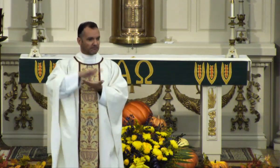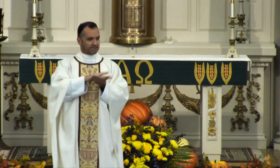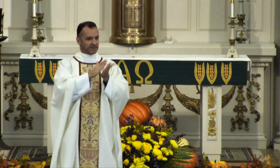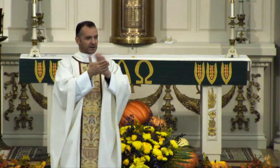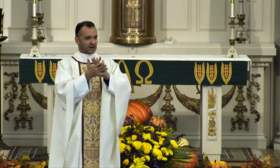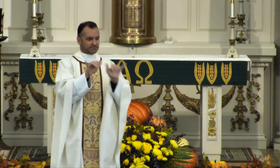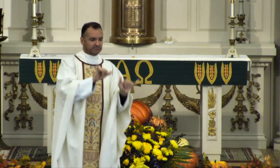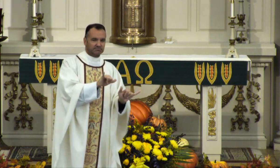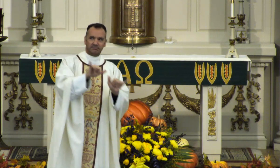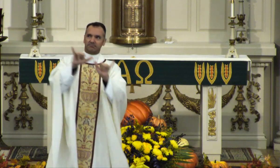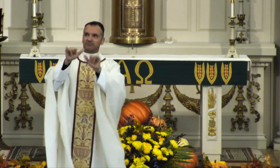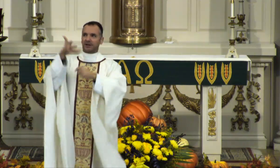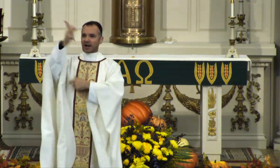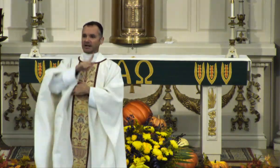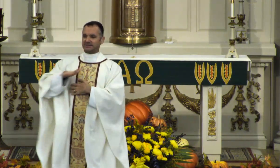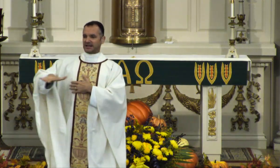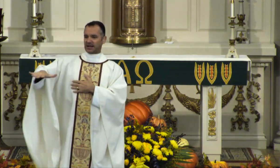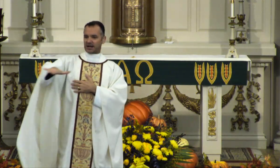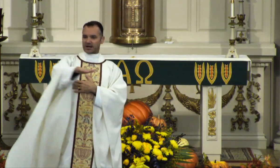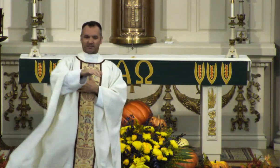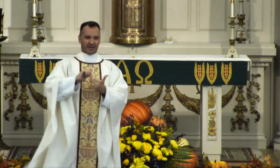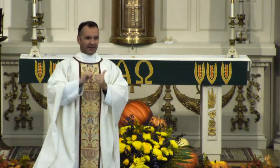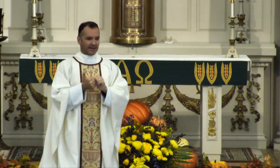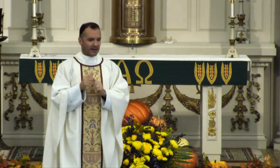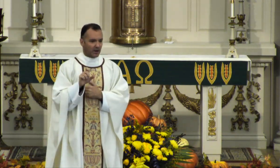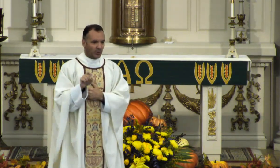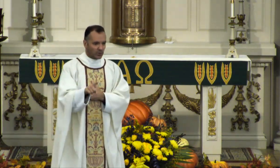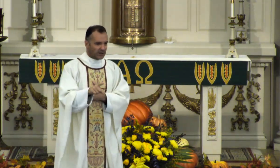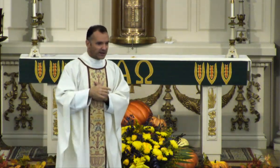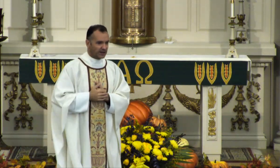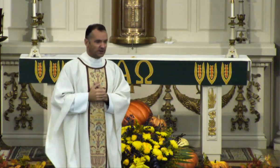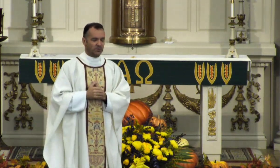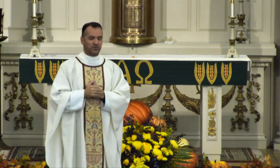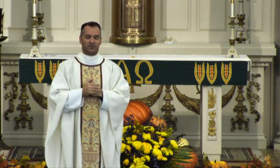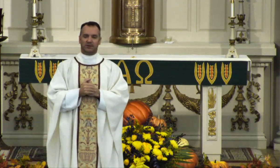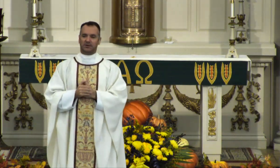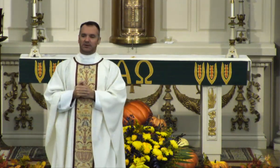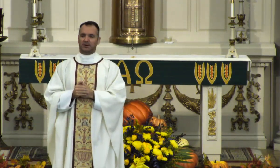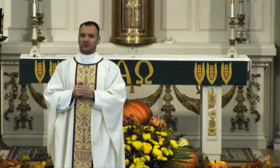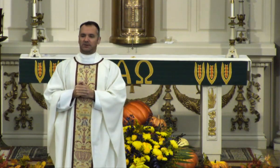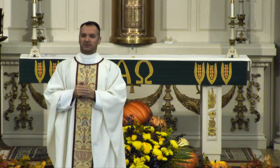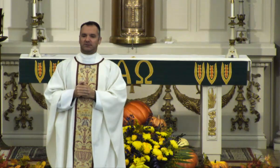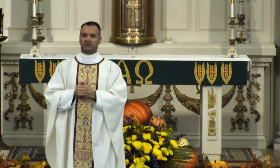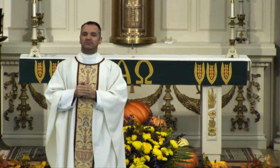So how can we make our home here on earth be more like heaven?